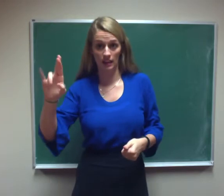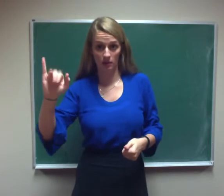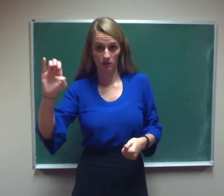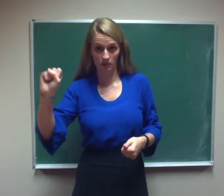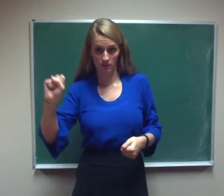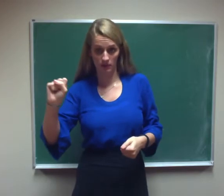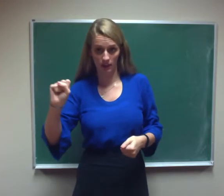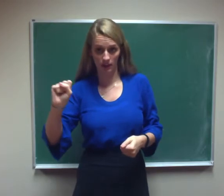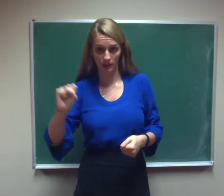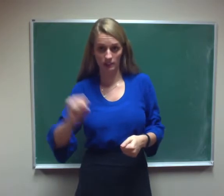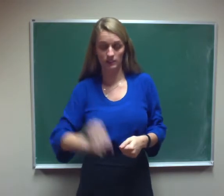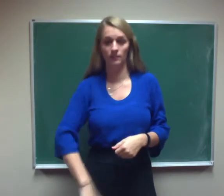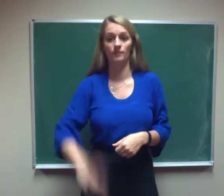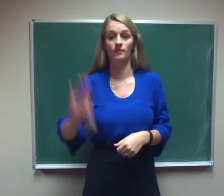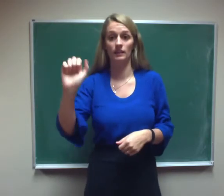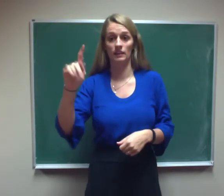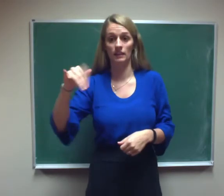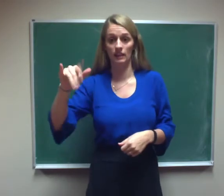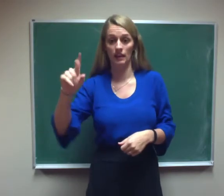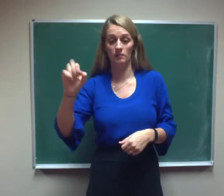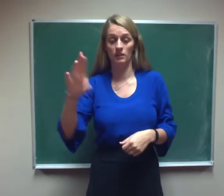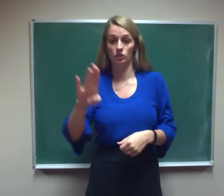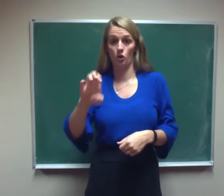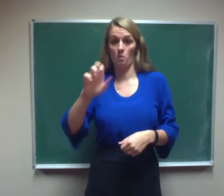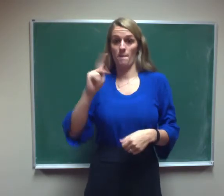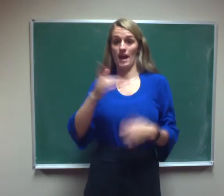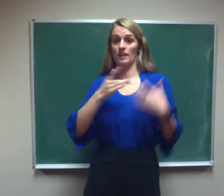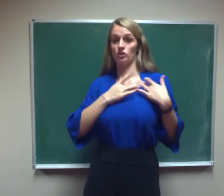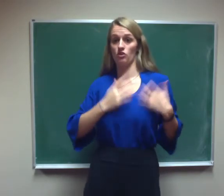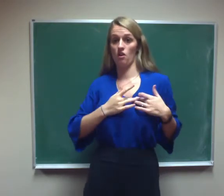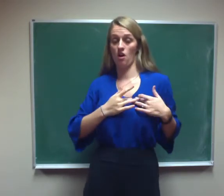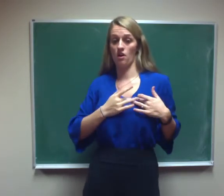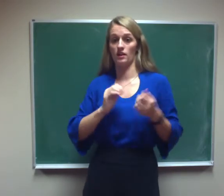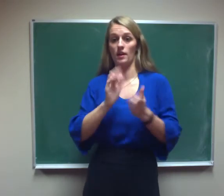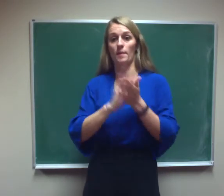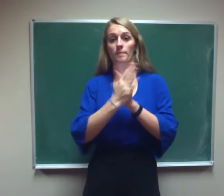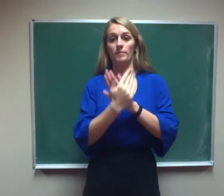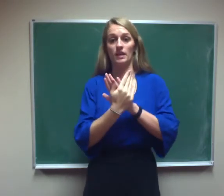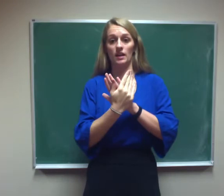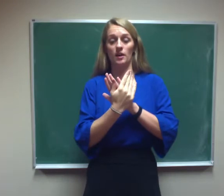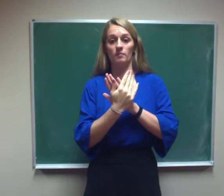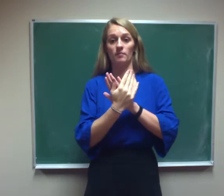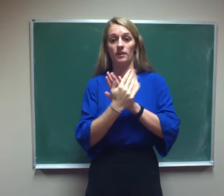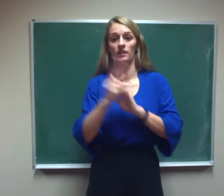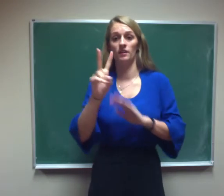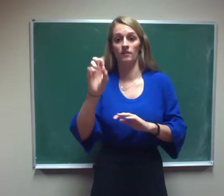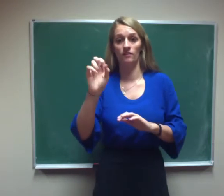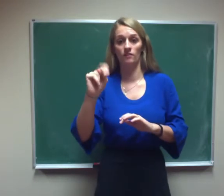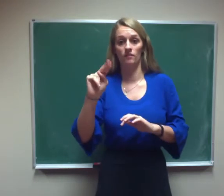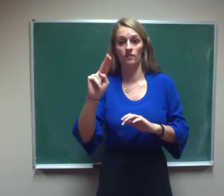venules. Venules will grow into larger structures called veins, and veins will ultimately be responsible for delivering